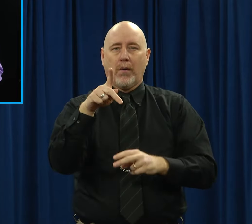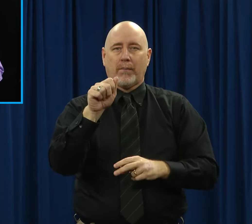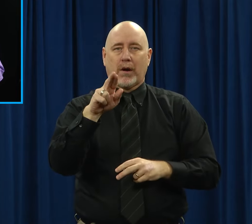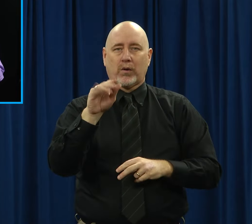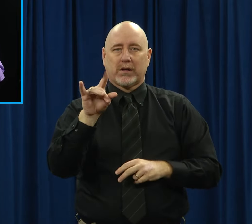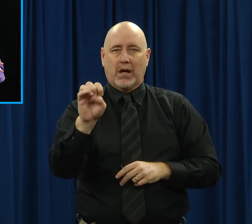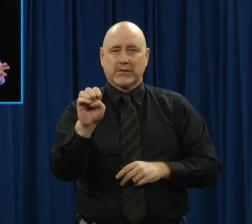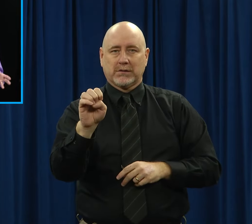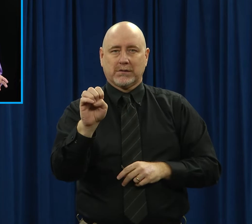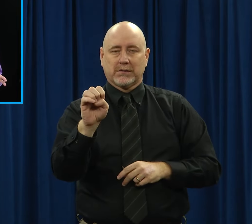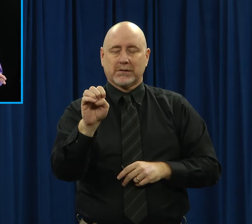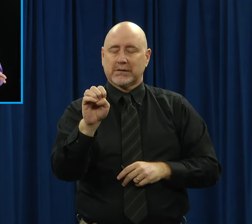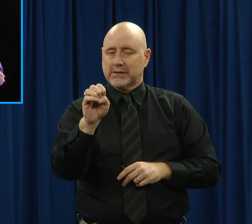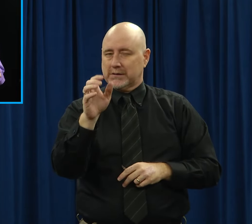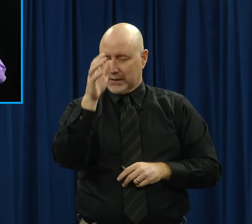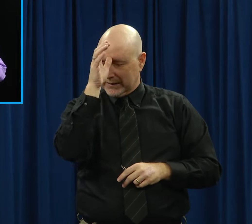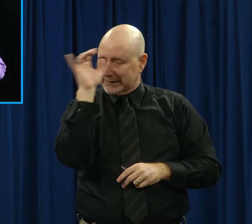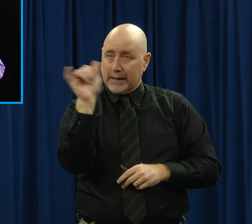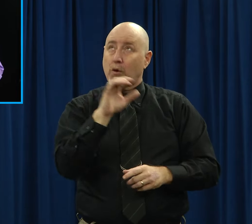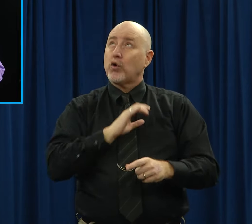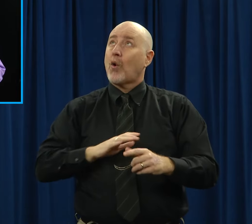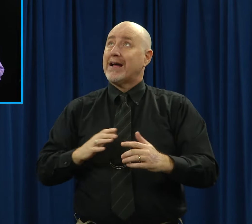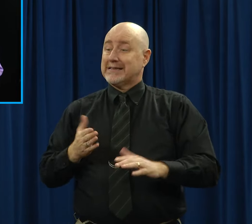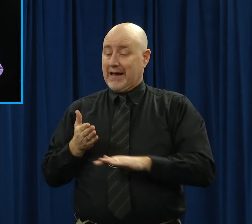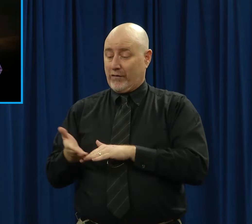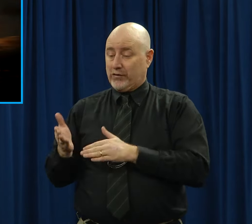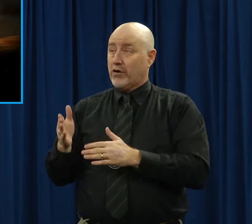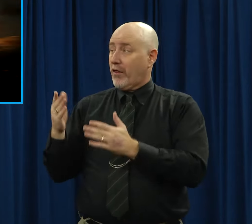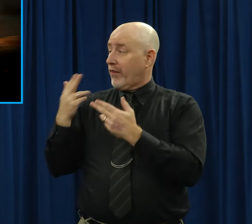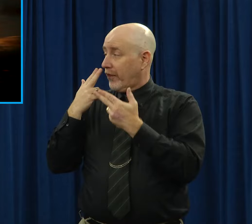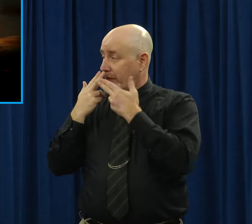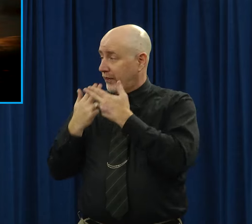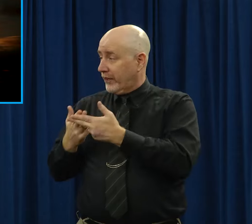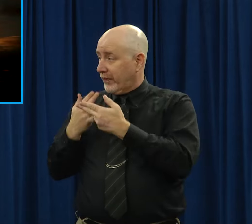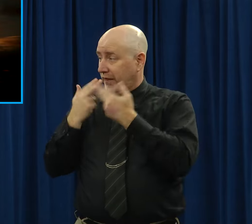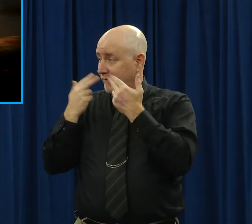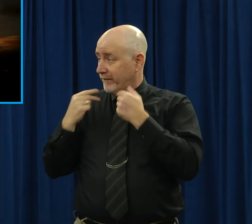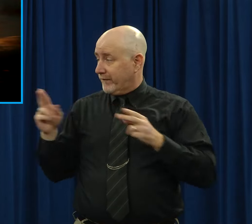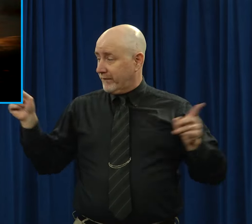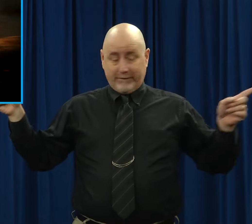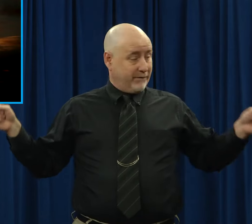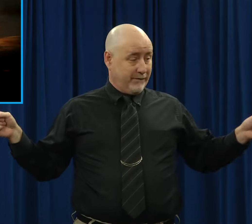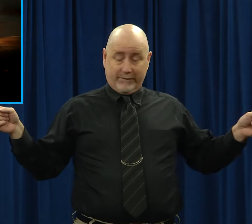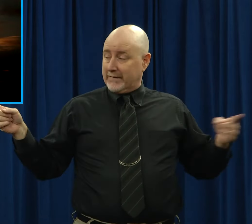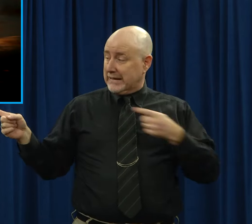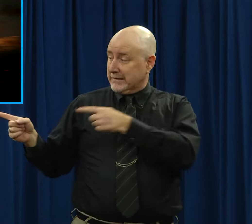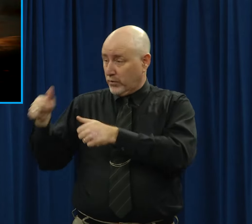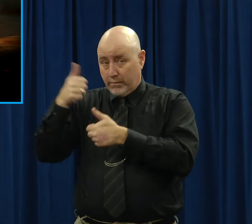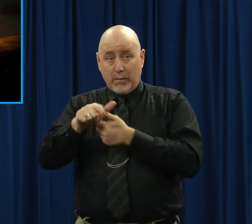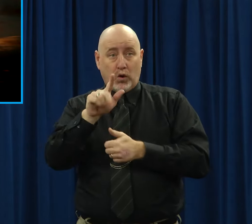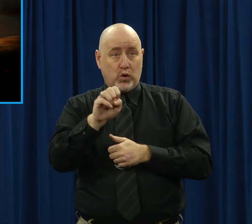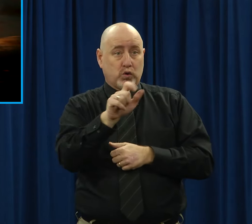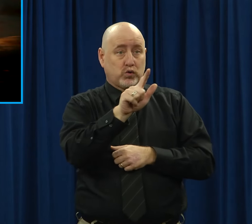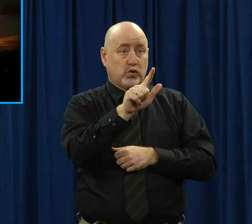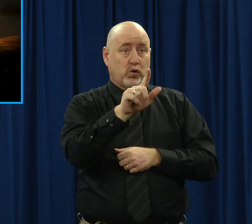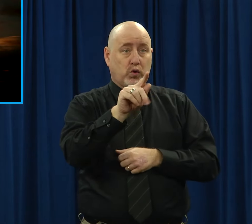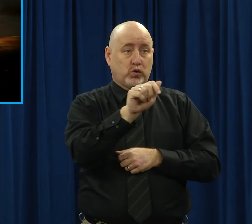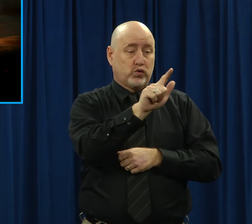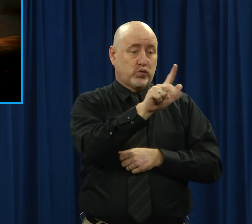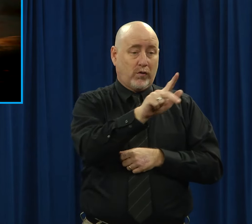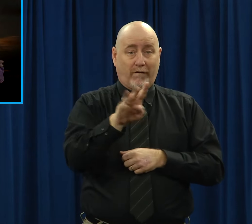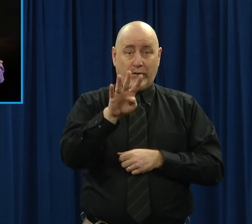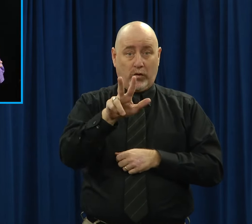place known as paradise. This is the same place that Christ promised the thief on the cross that he would go. Remember, he said in